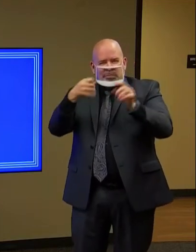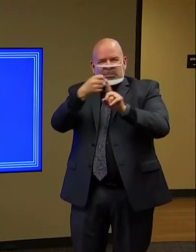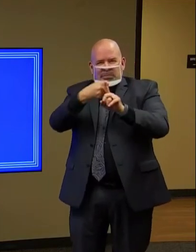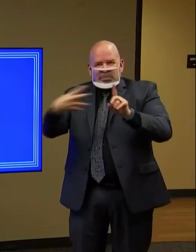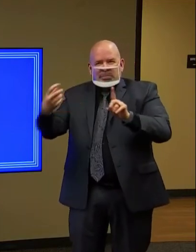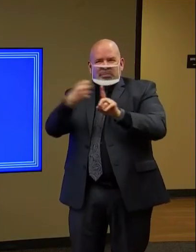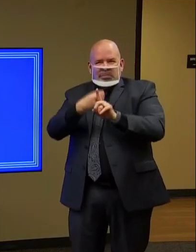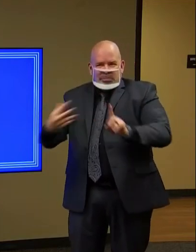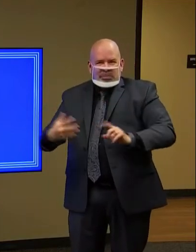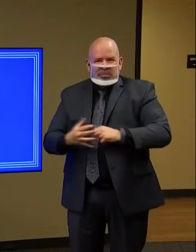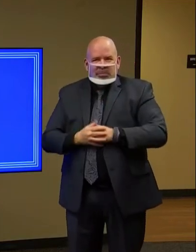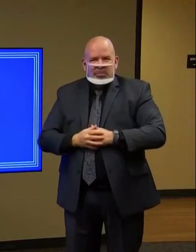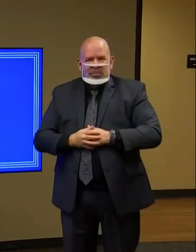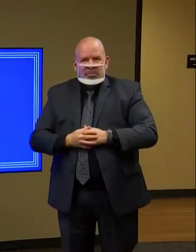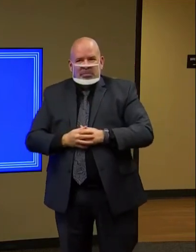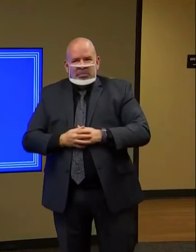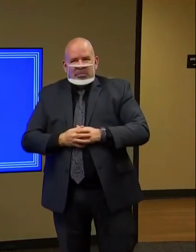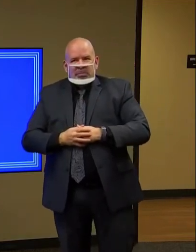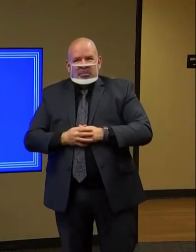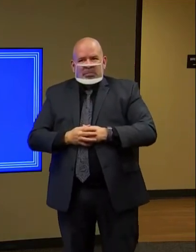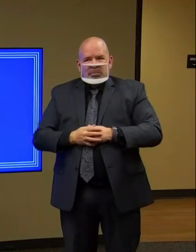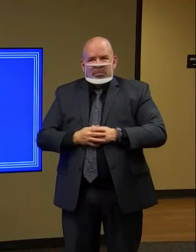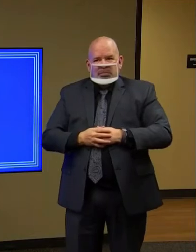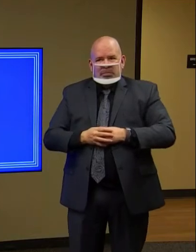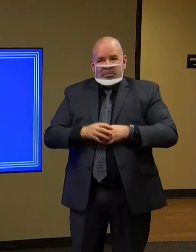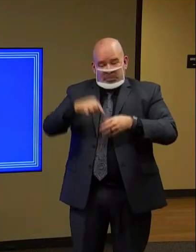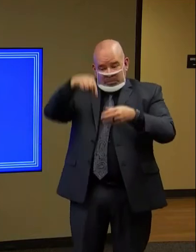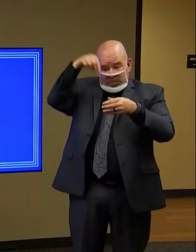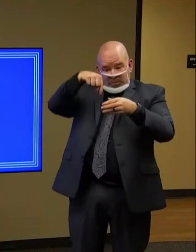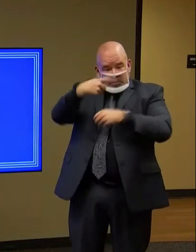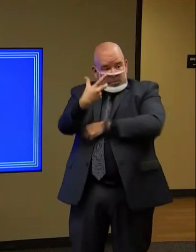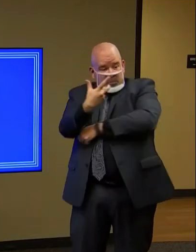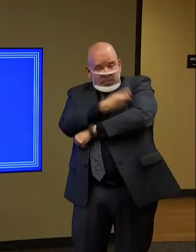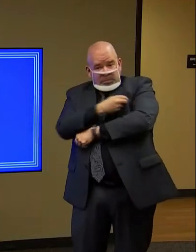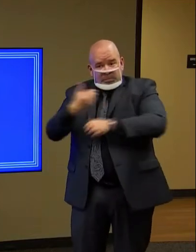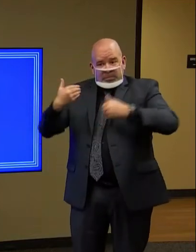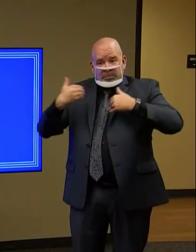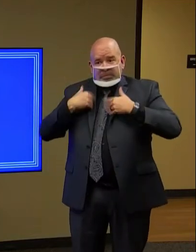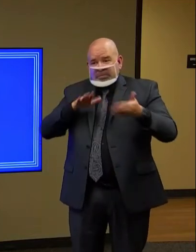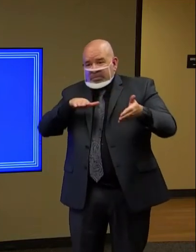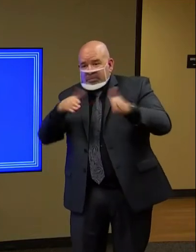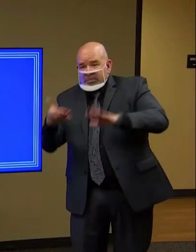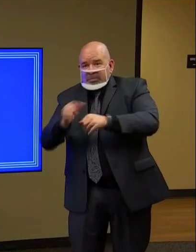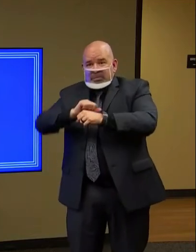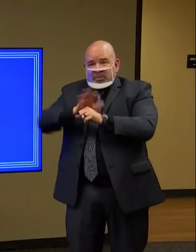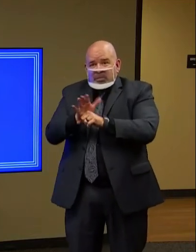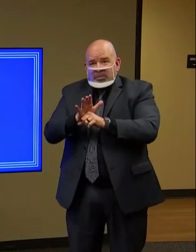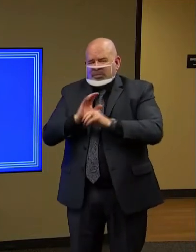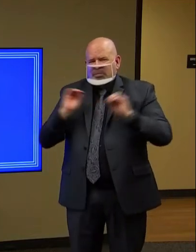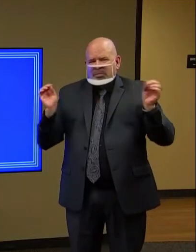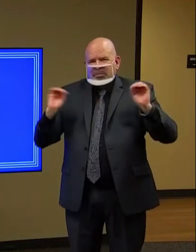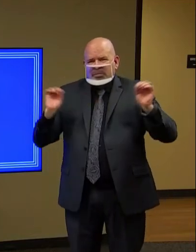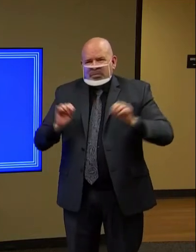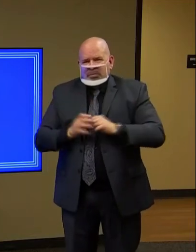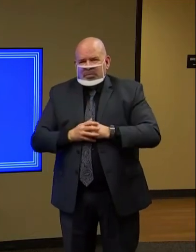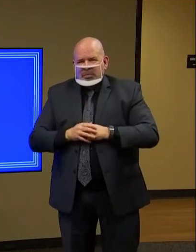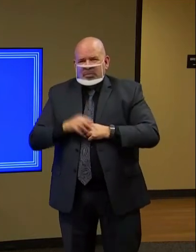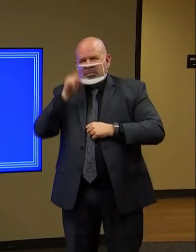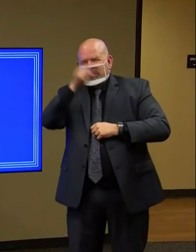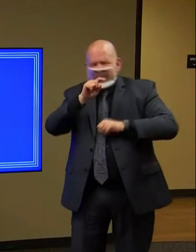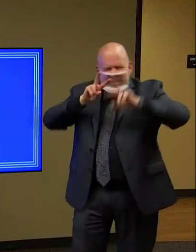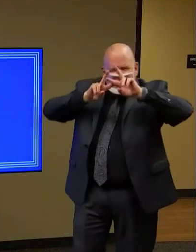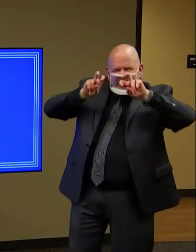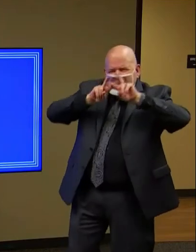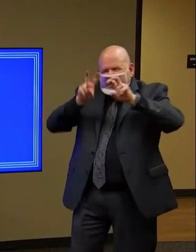replicators. There's no dead virus or live virus in the vaccine. The vaccine just prepares your body for if